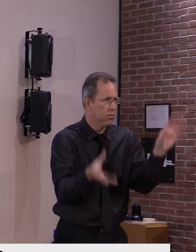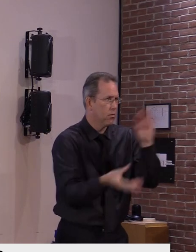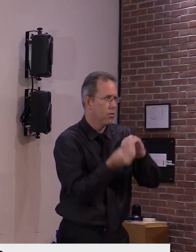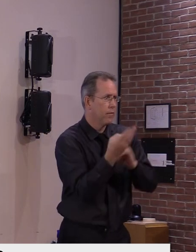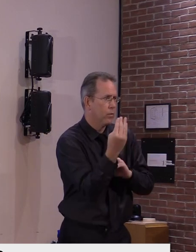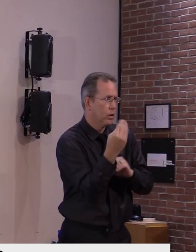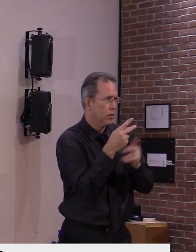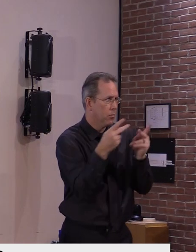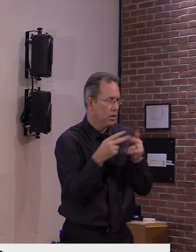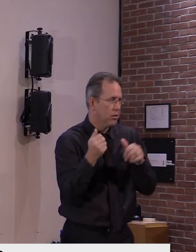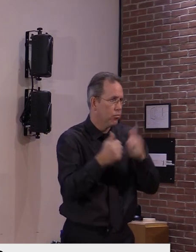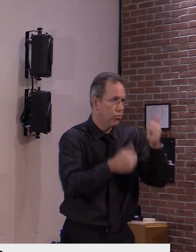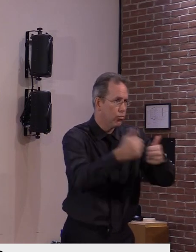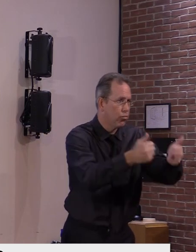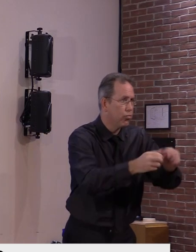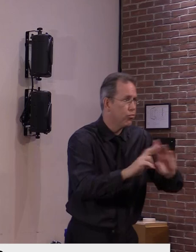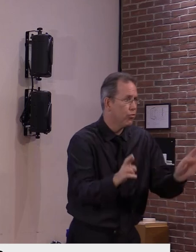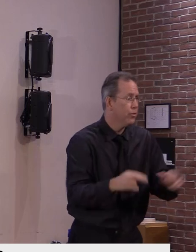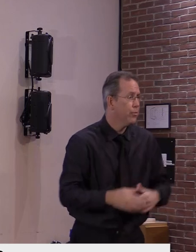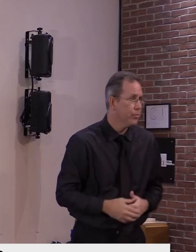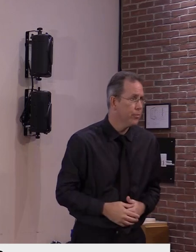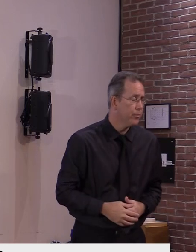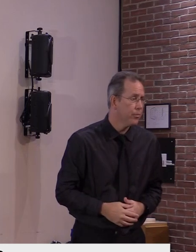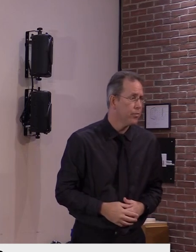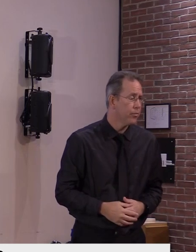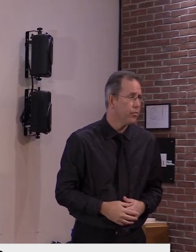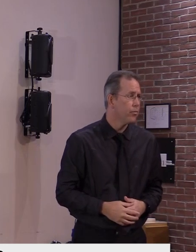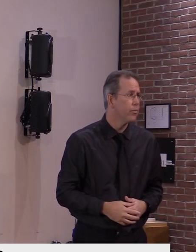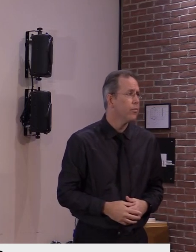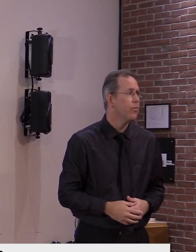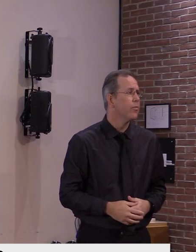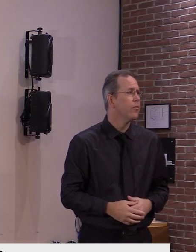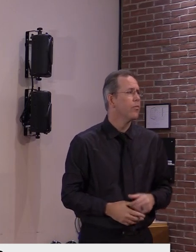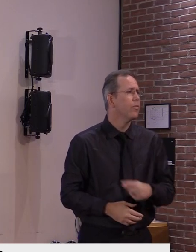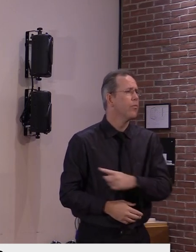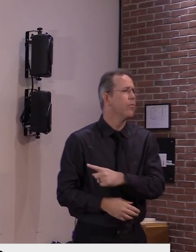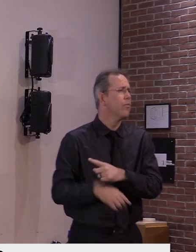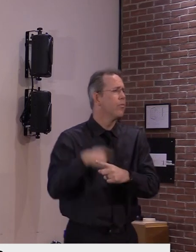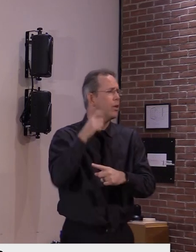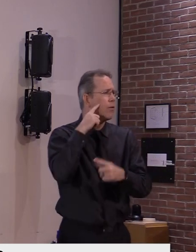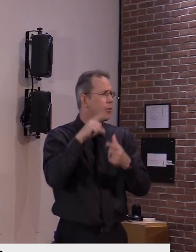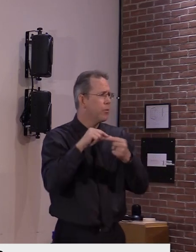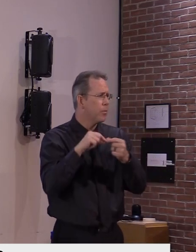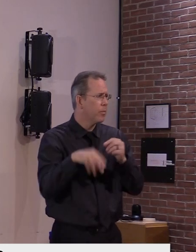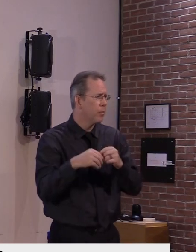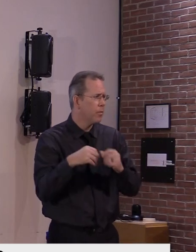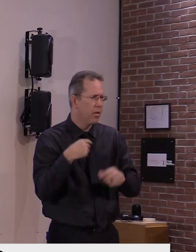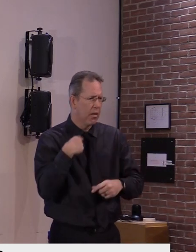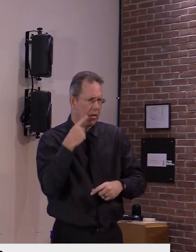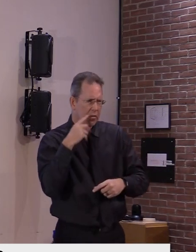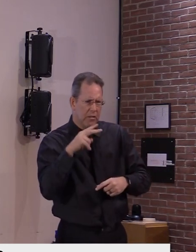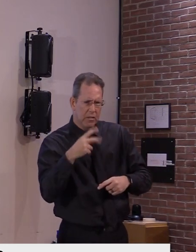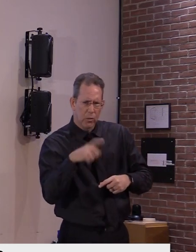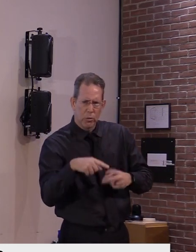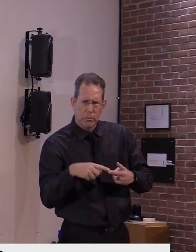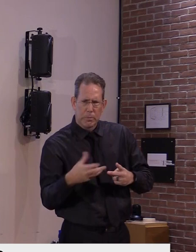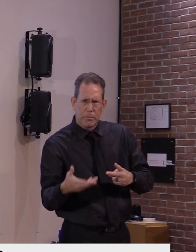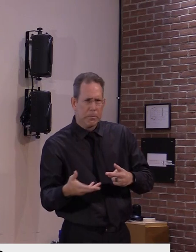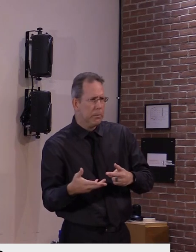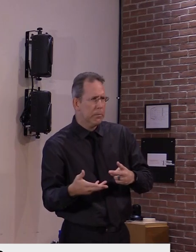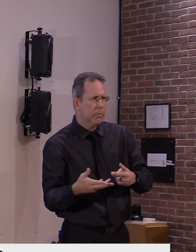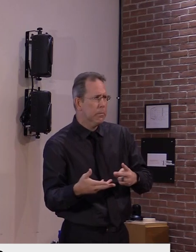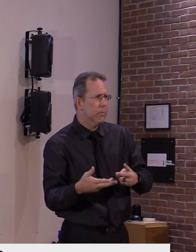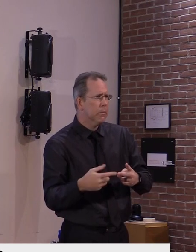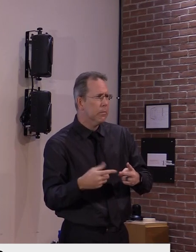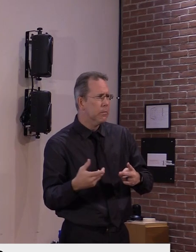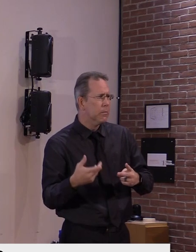In answer to your second question, I think I know the answer, but I'm going to ask Commissioner Pichek to answer that to make sure he was the one